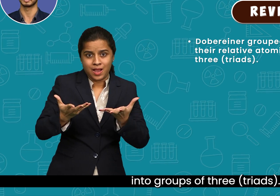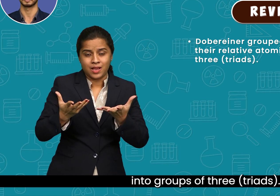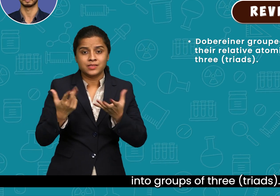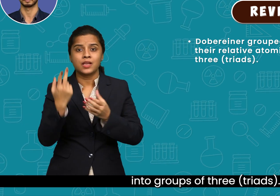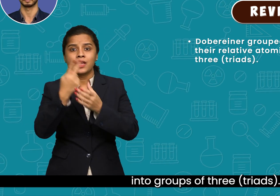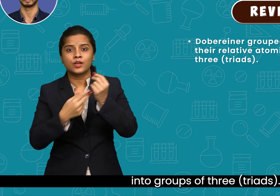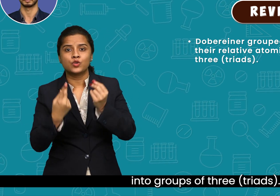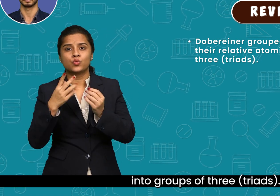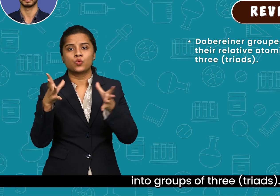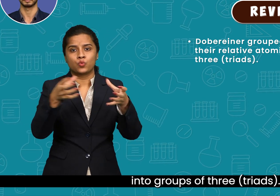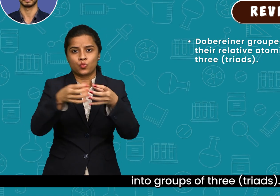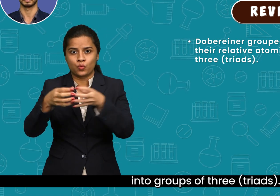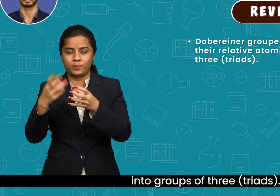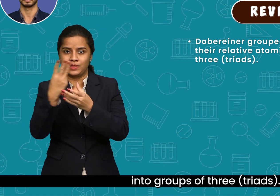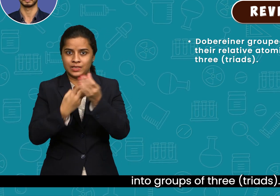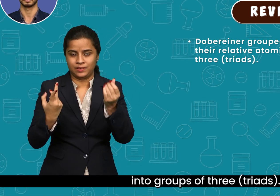triads.